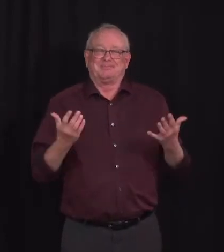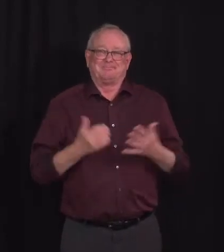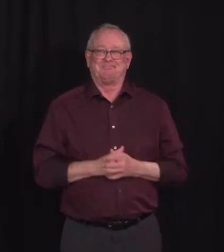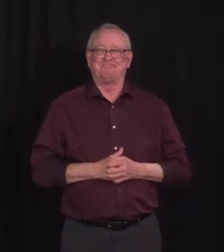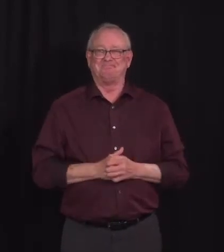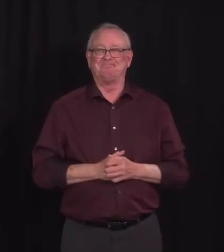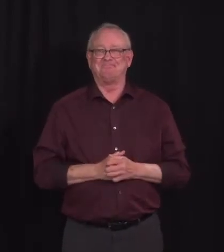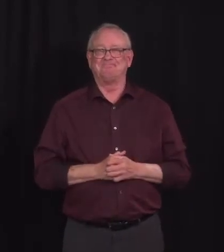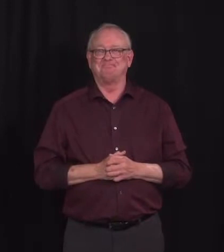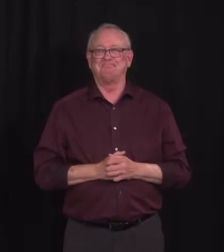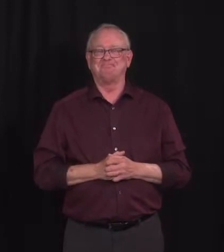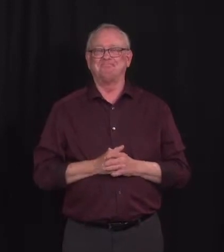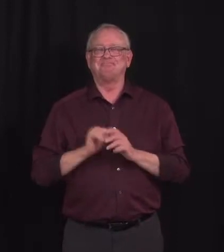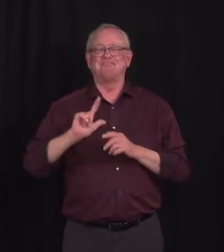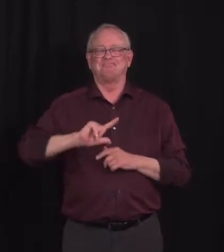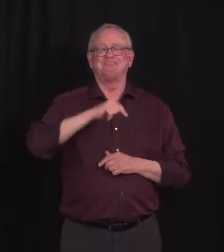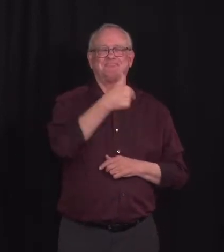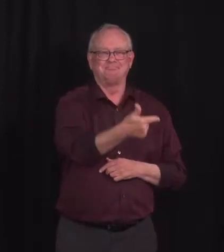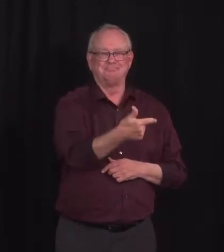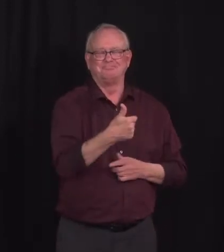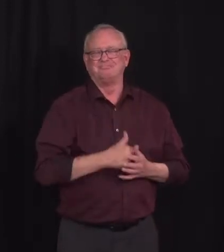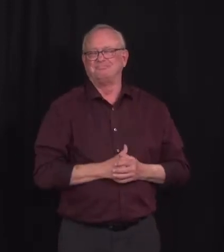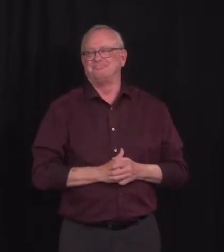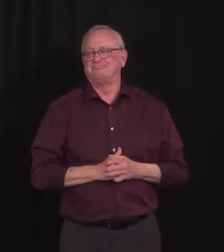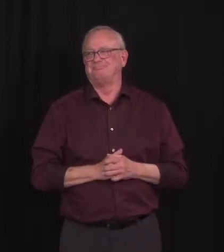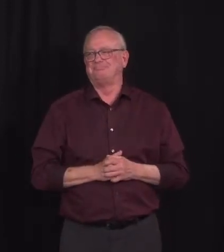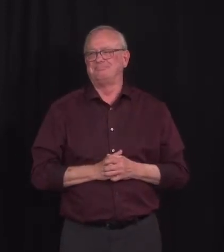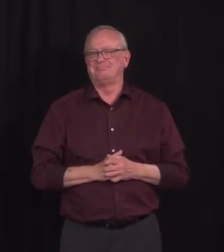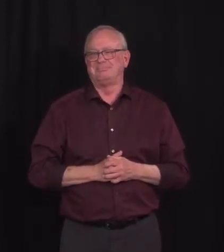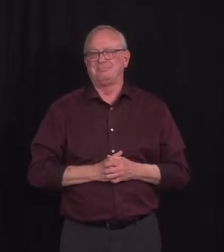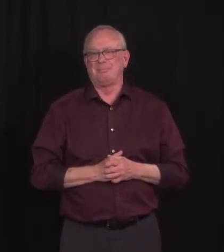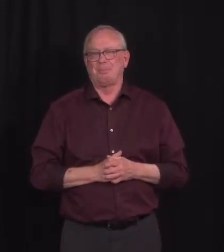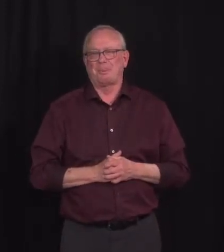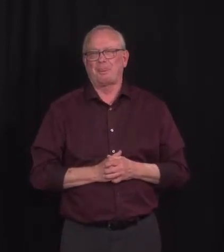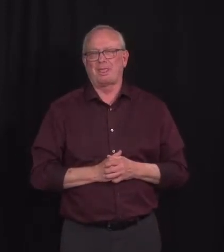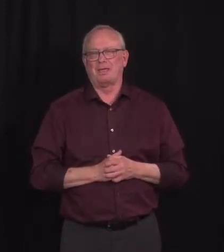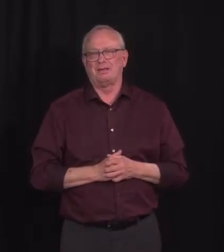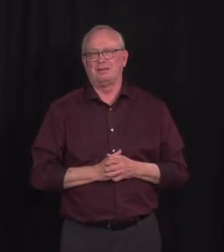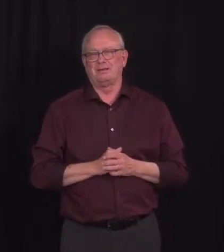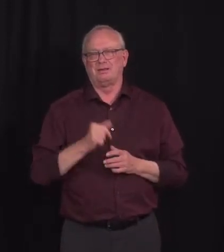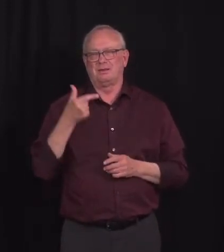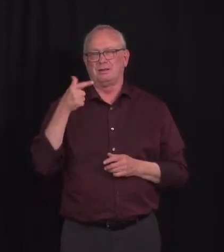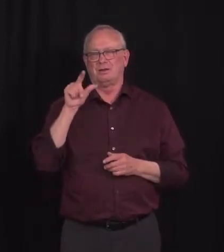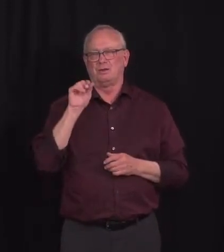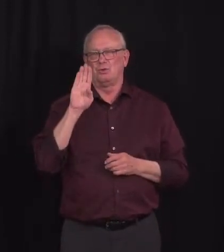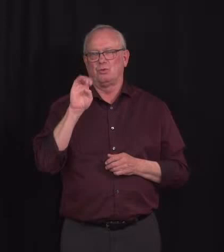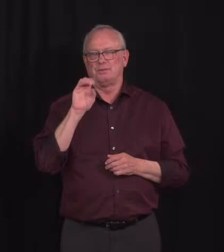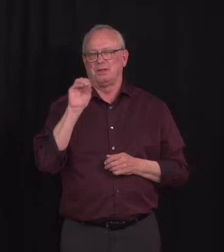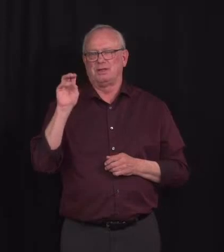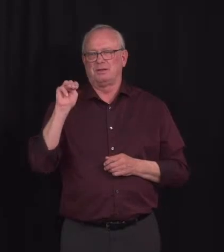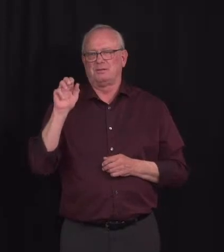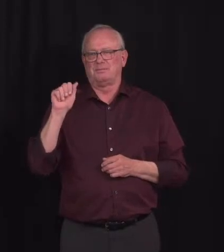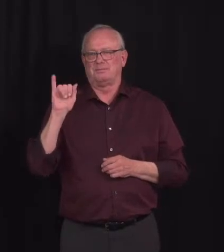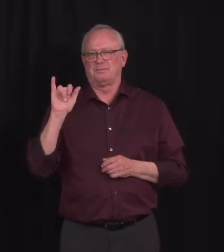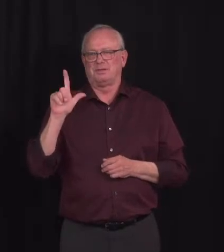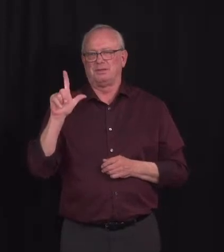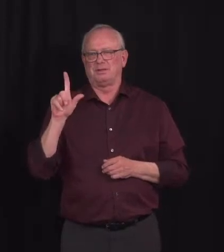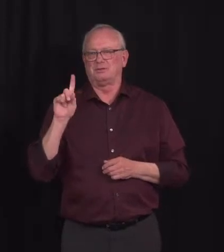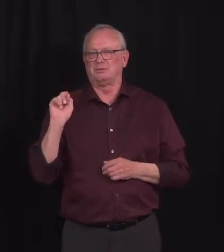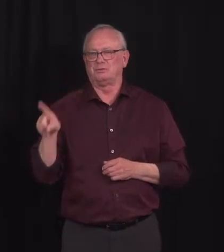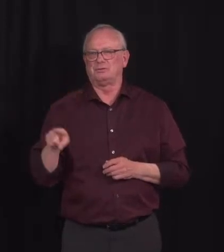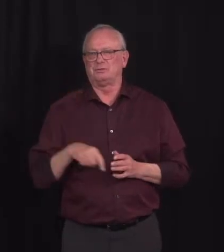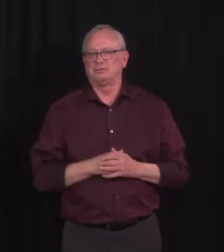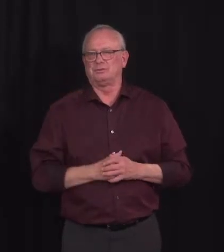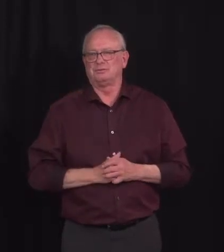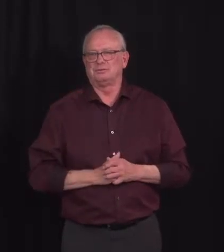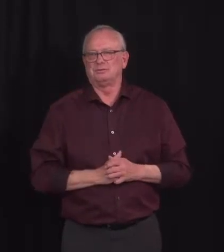next caller, please? Next is James Keller with the Globe and Mail. Go ahead, James. Hi, Dr. Hinshaw.